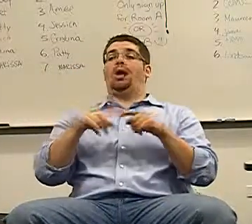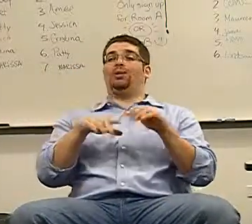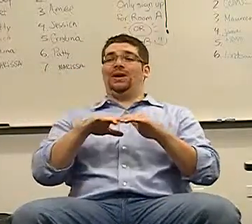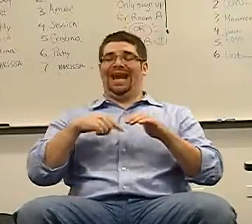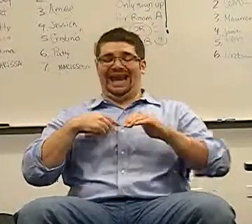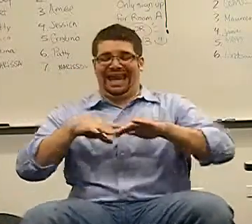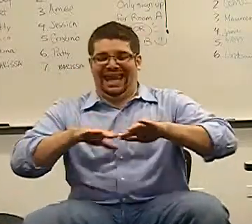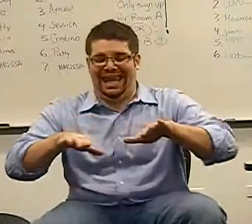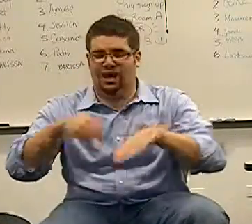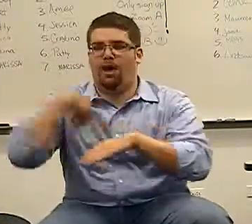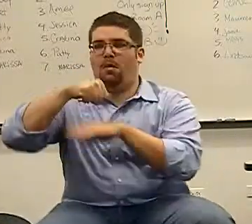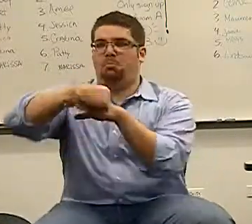Don't try to swim in the sea.